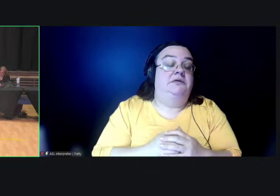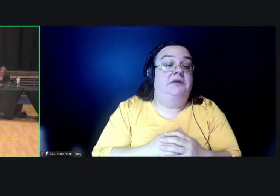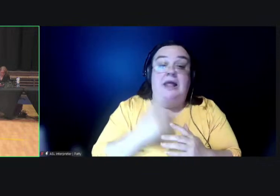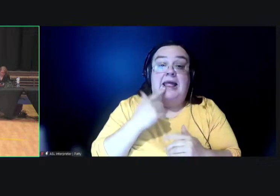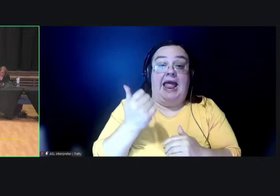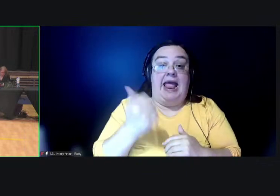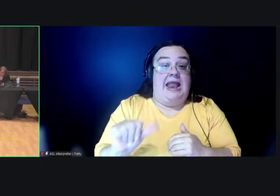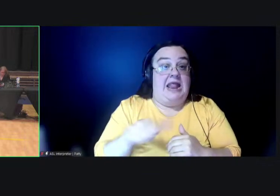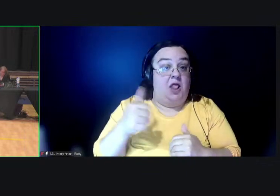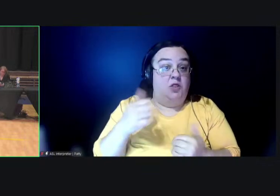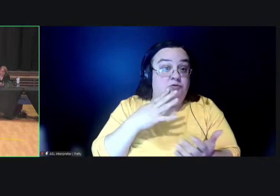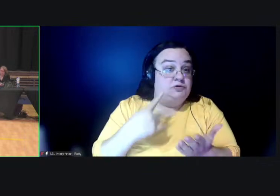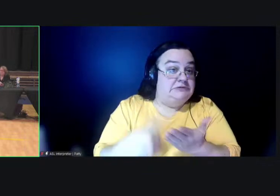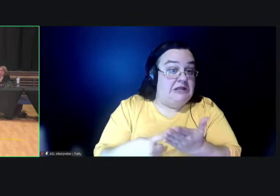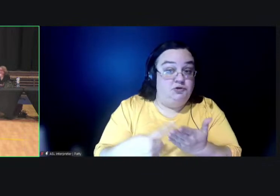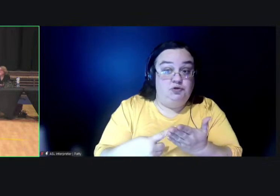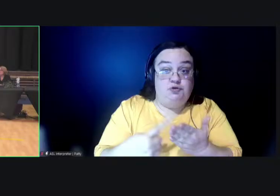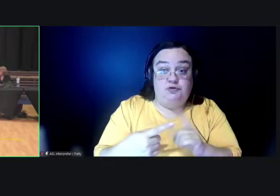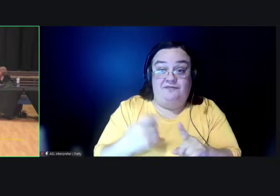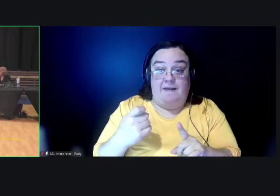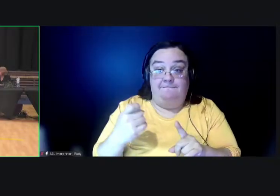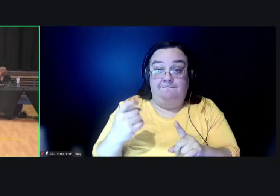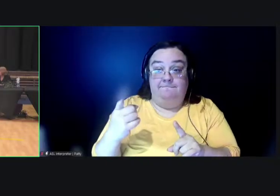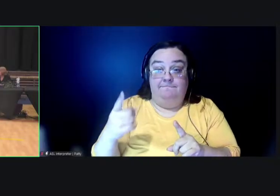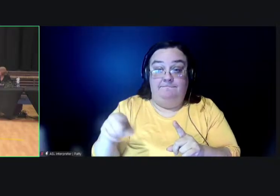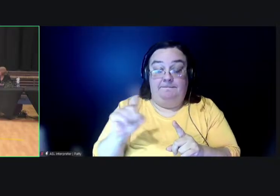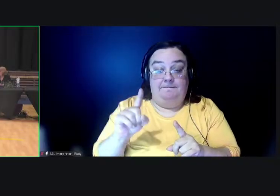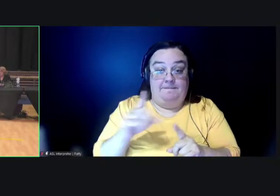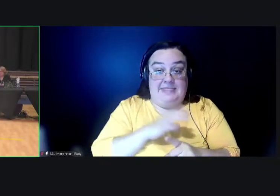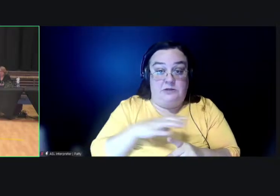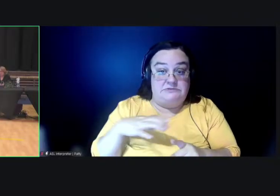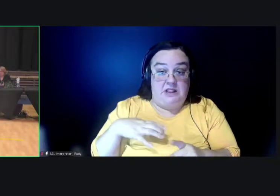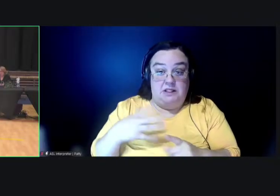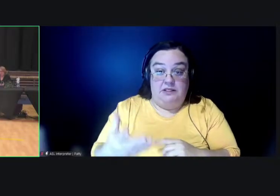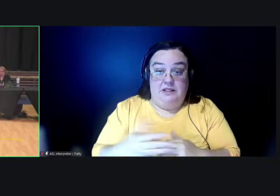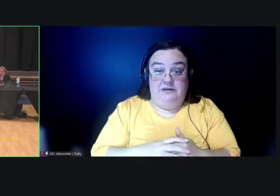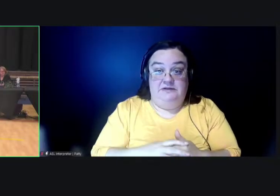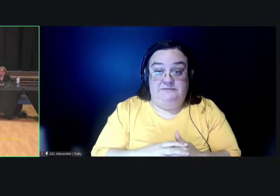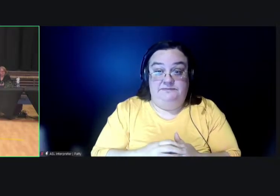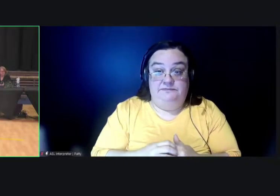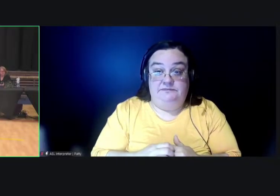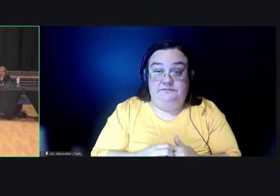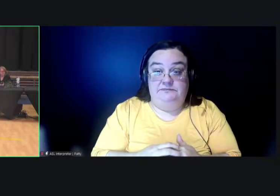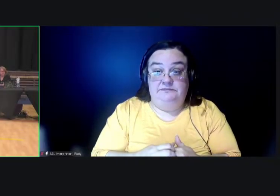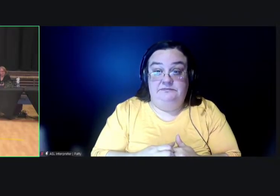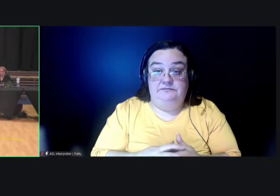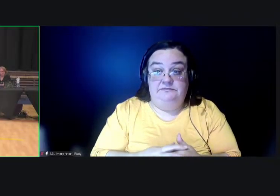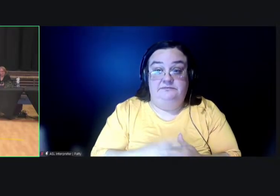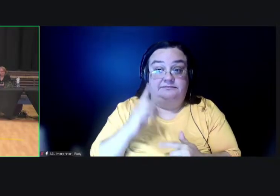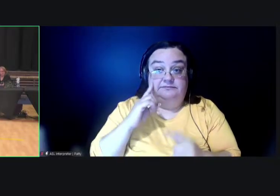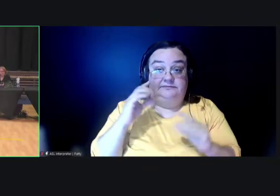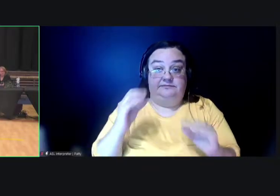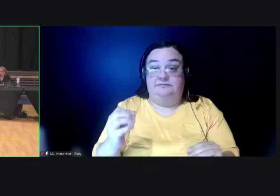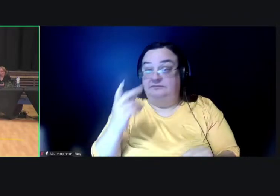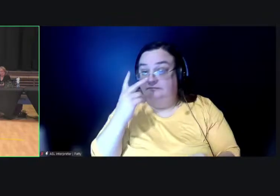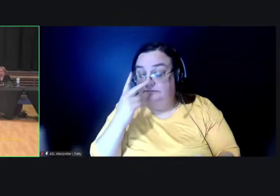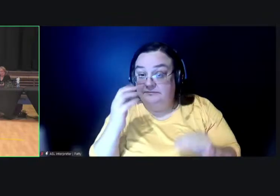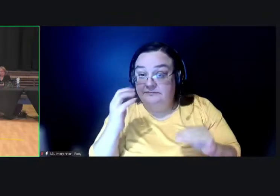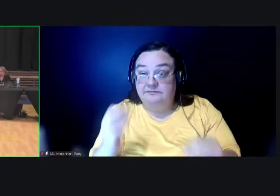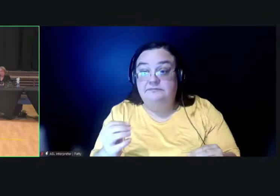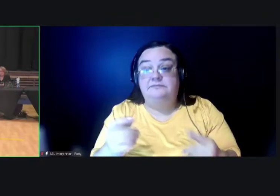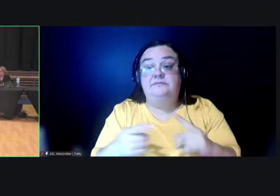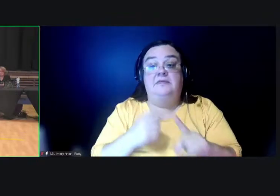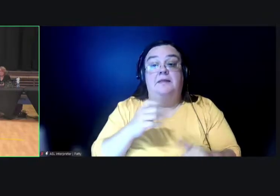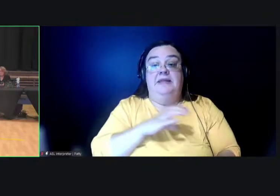is there any other discussion from the council? Hearing none and seeing none from